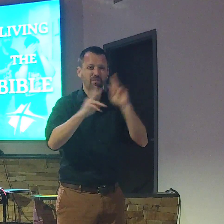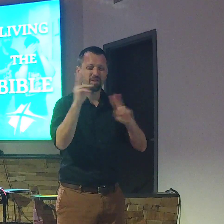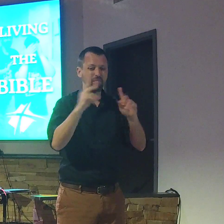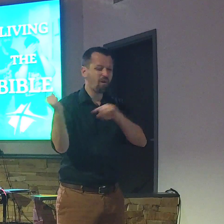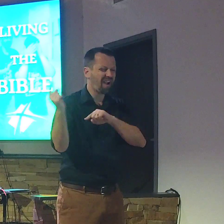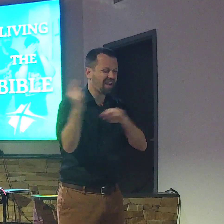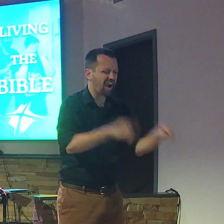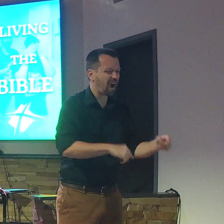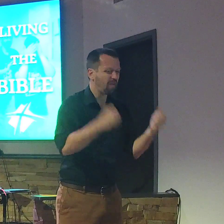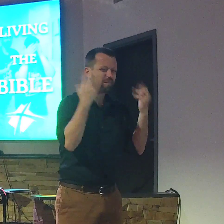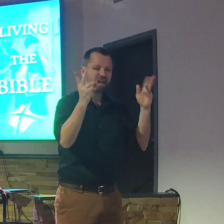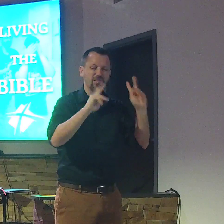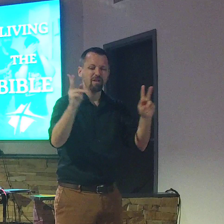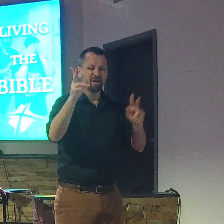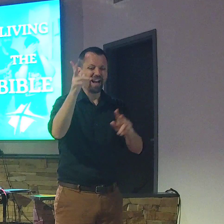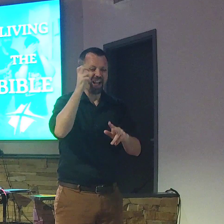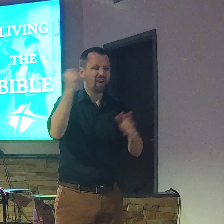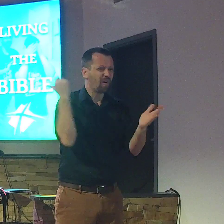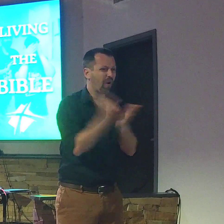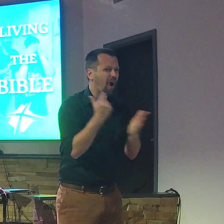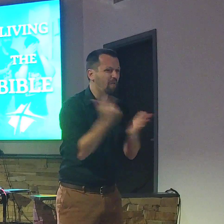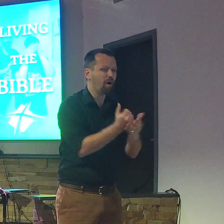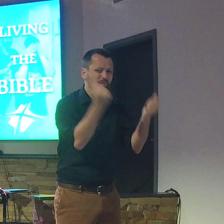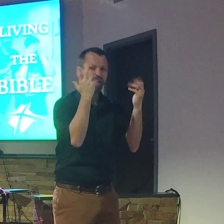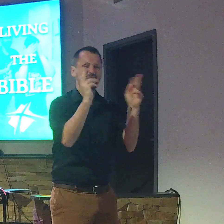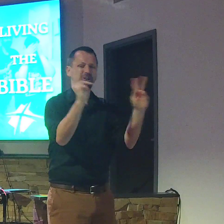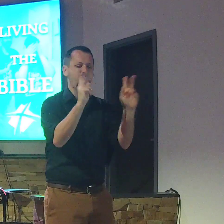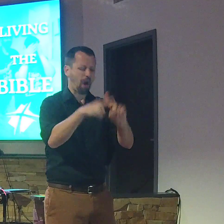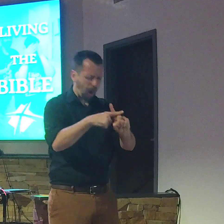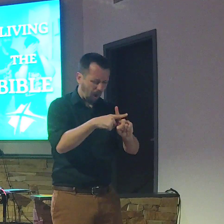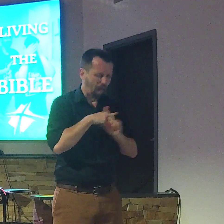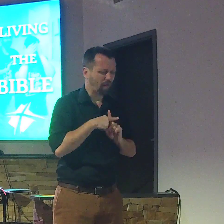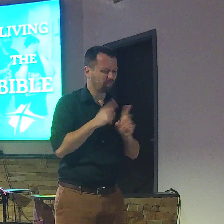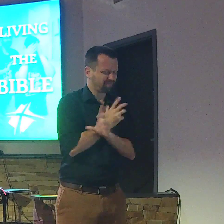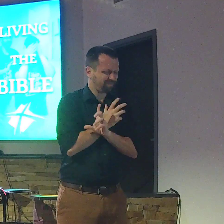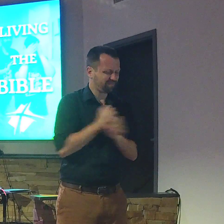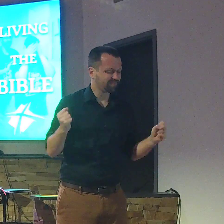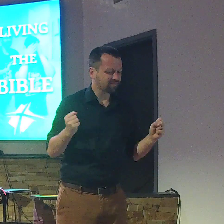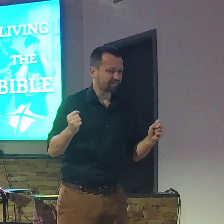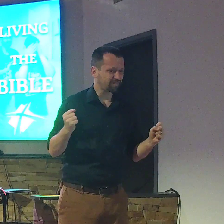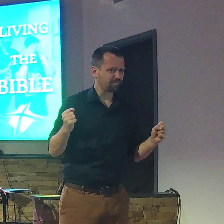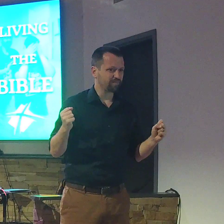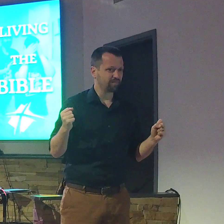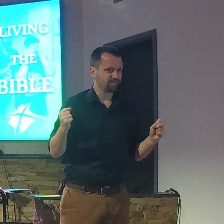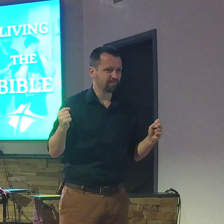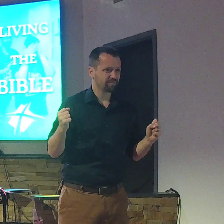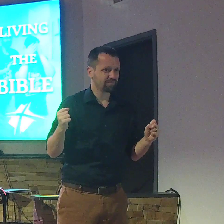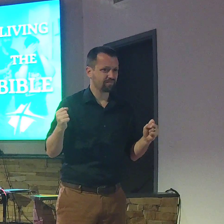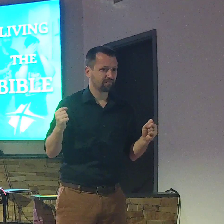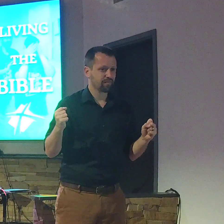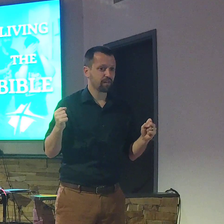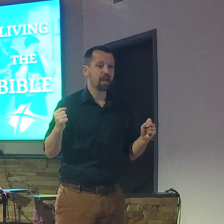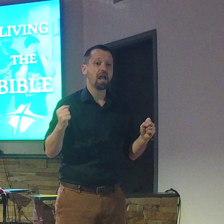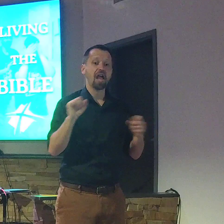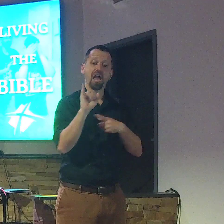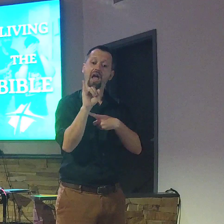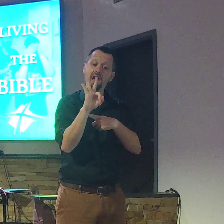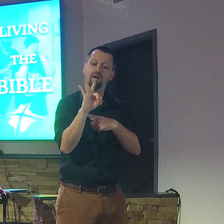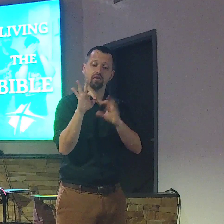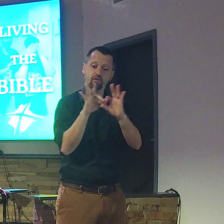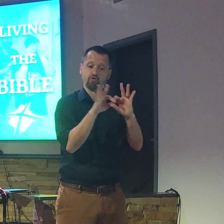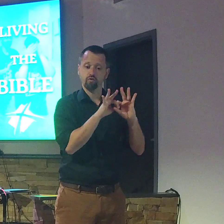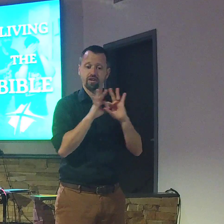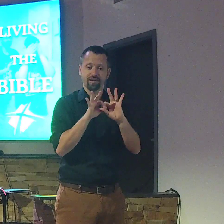many people hear the gospel. We can see many people trust Jesus as their Savior. When there's unity in the church, it's